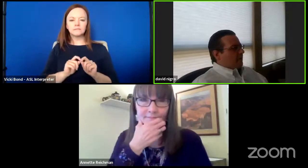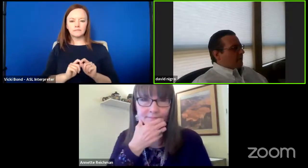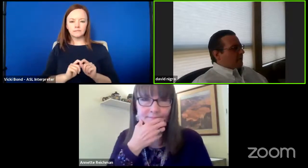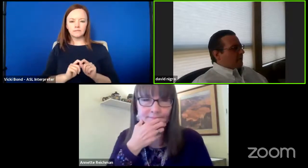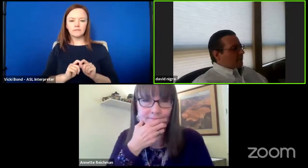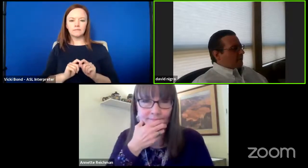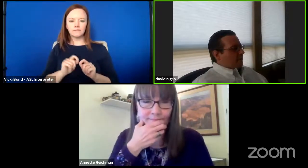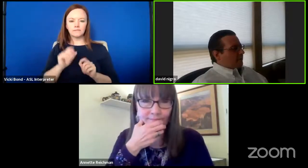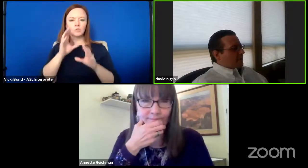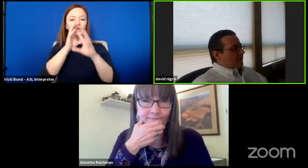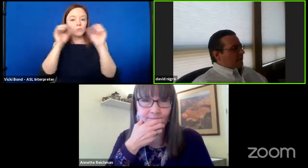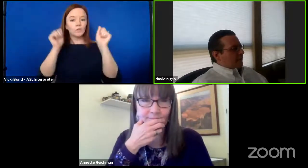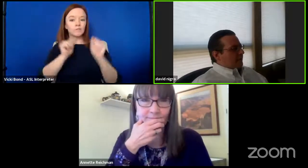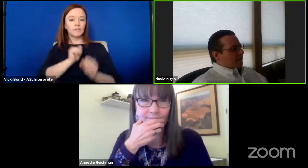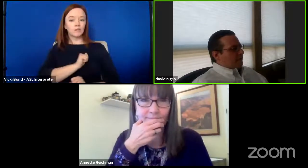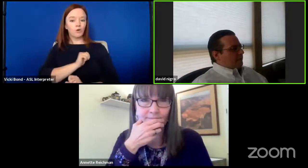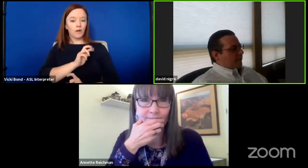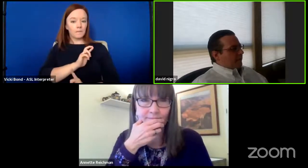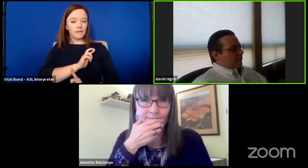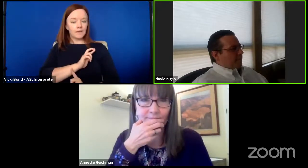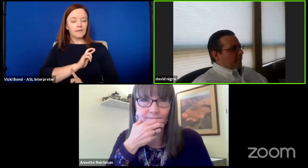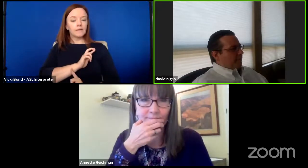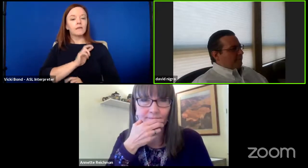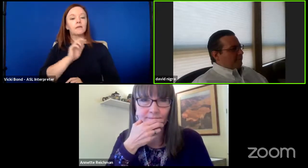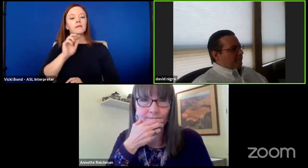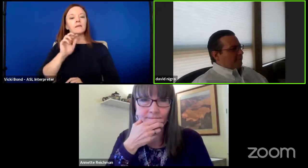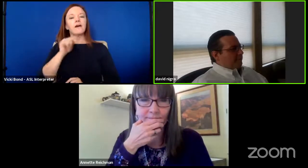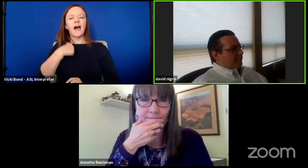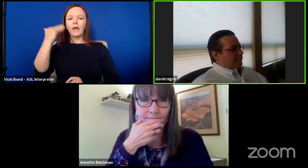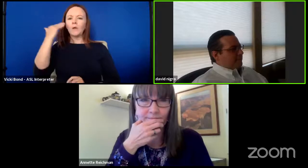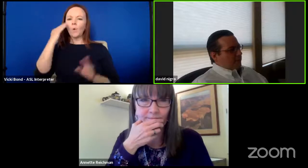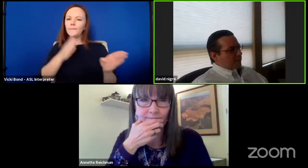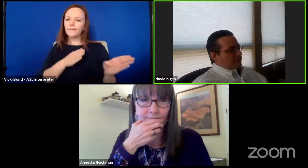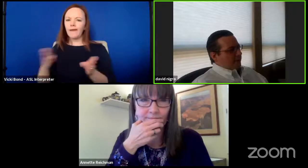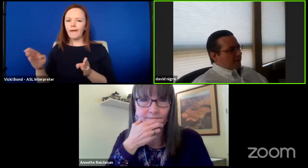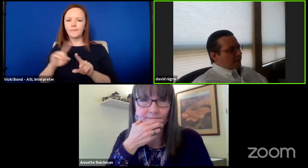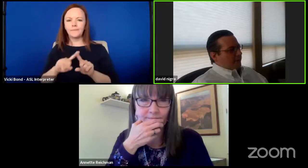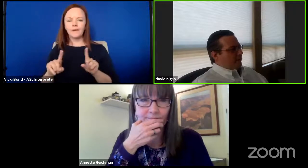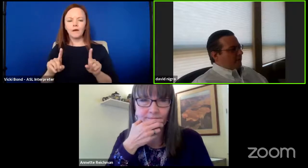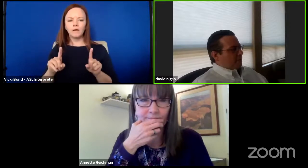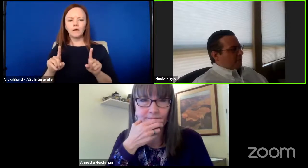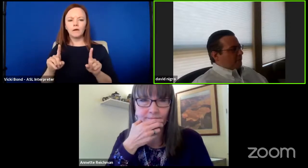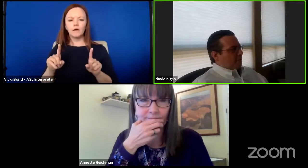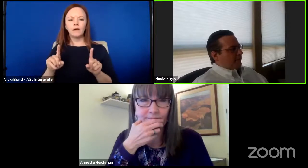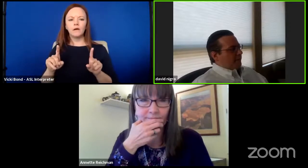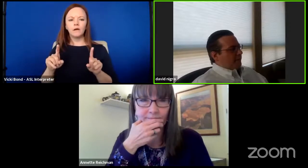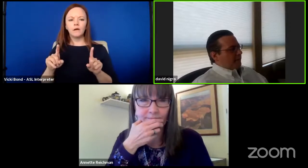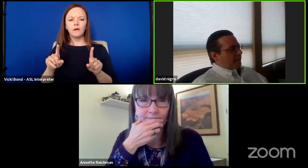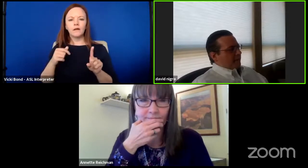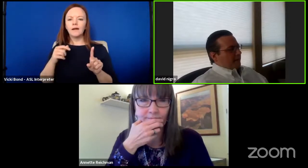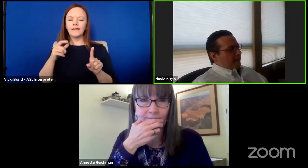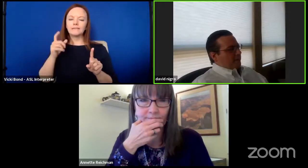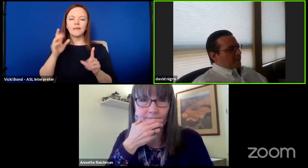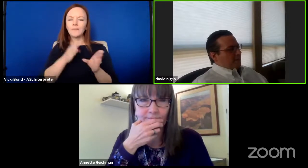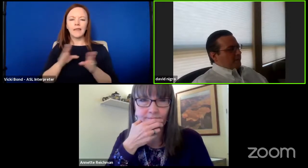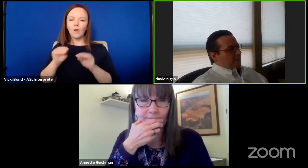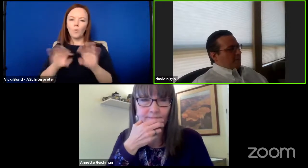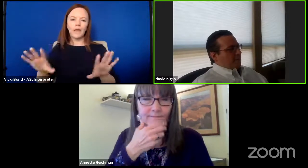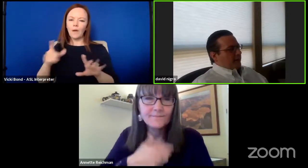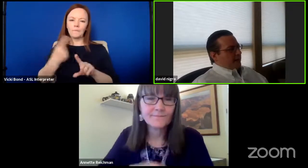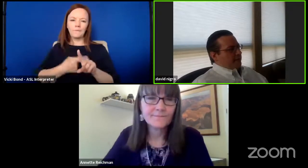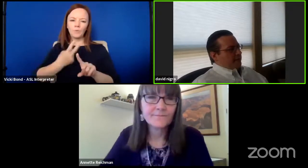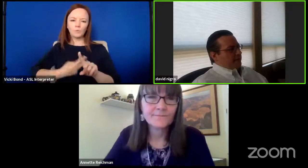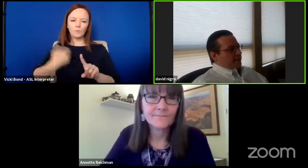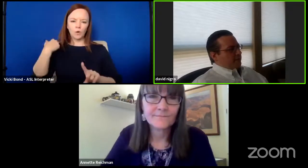Reichman, if there is, and I know this was the plan, but I'd like to, that was circulated a month or two ago, but walk me through